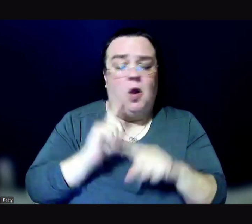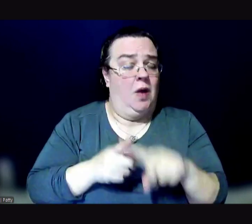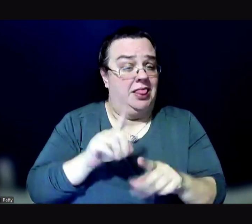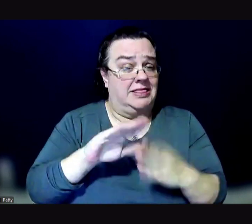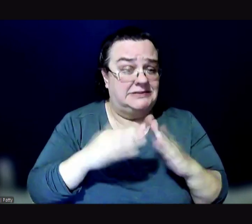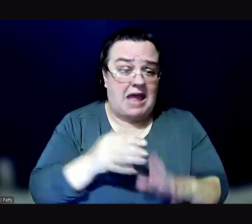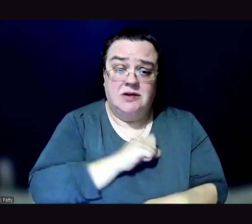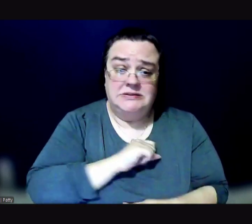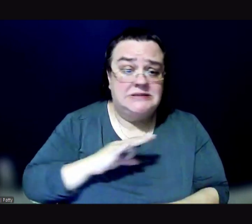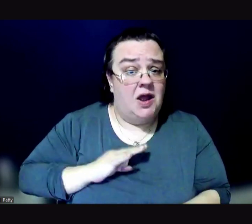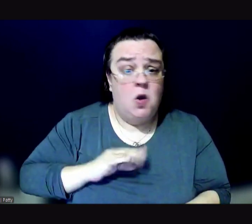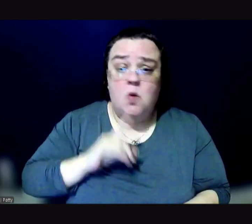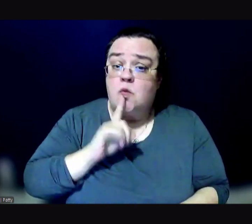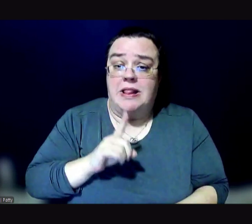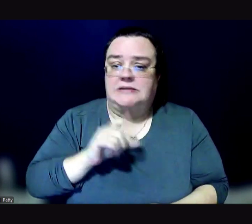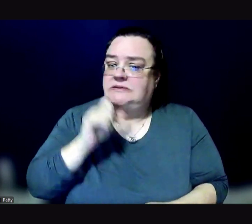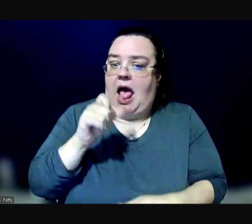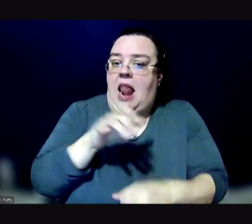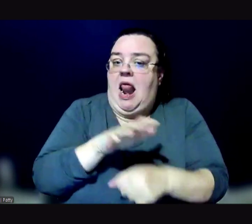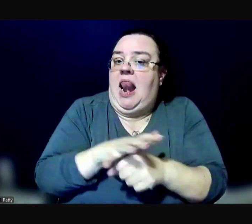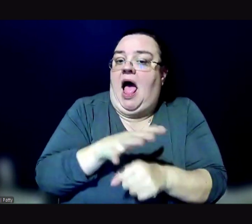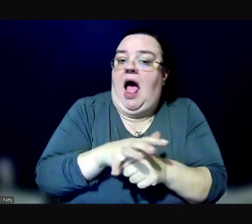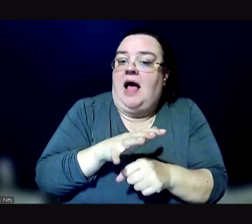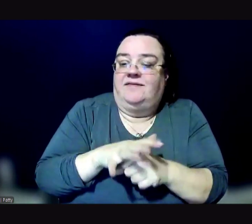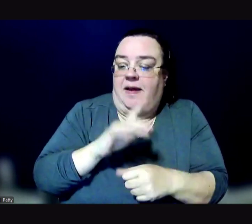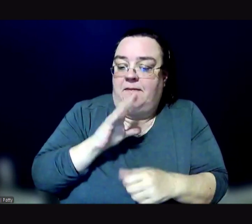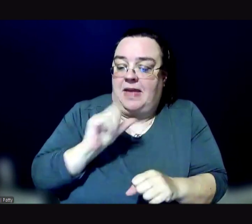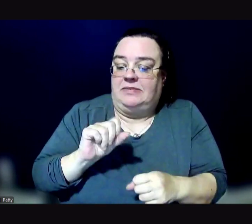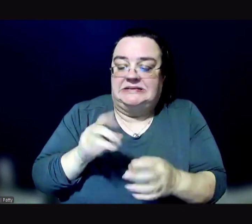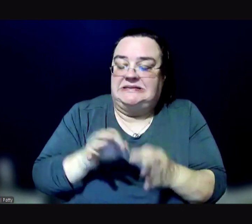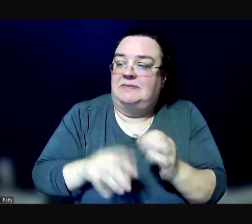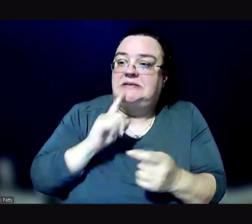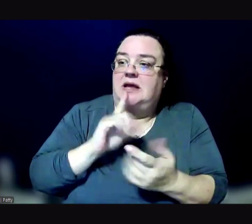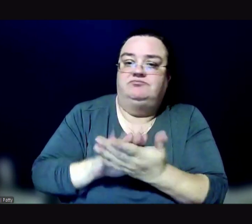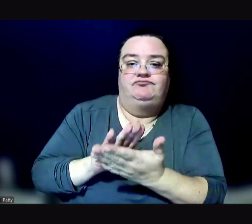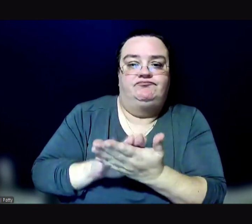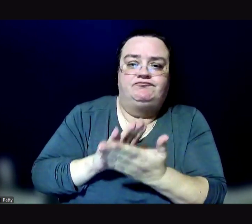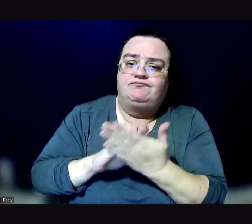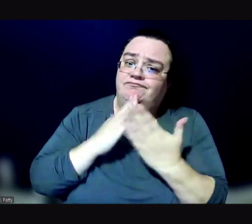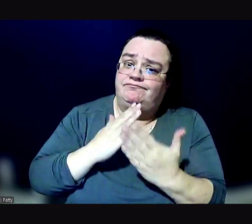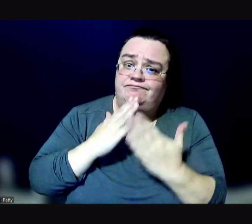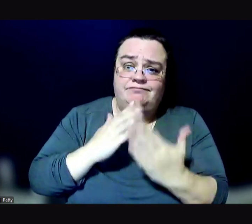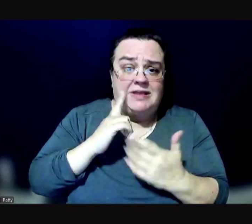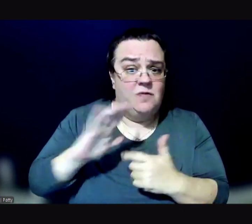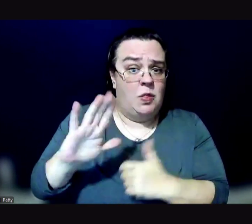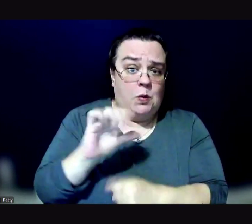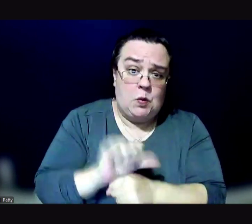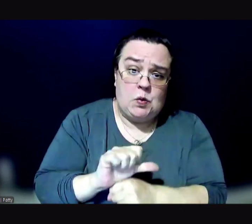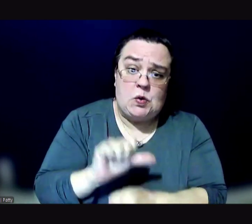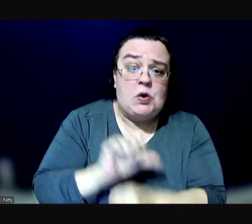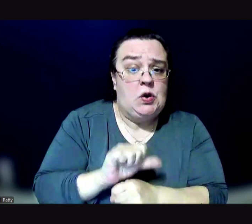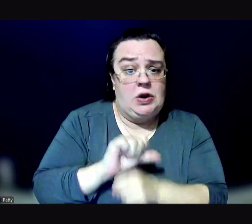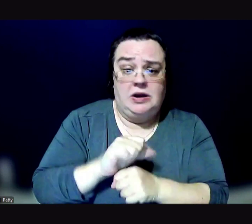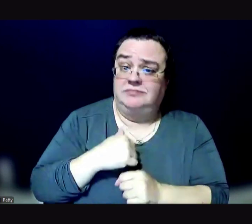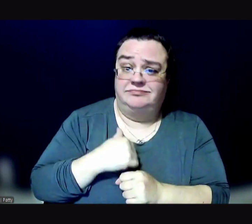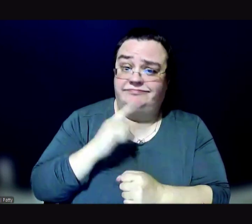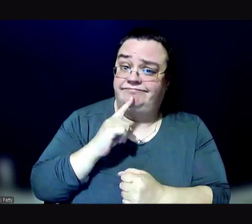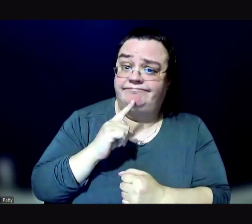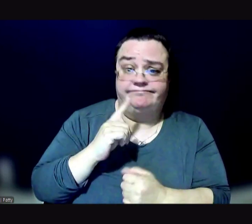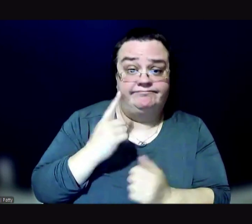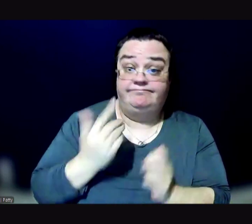there aren't enough kudos to go around for what the job that they did. And I echo the mayor's comments